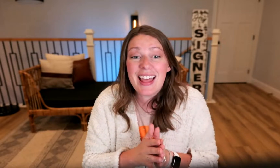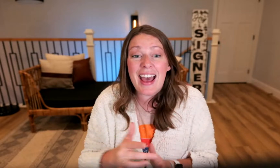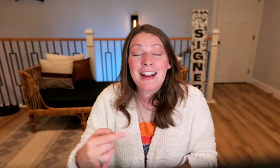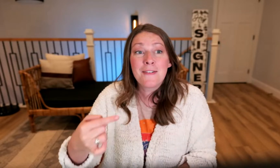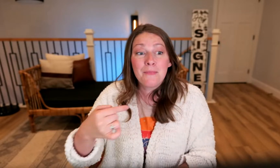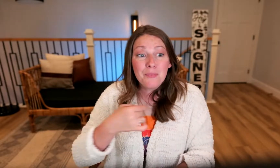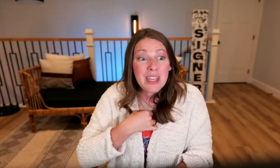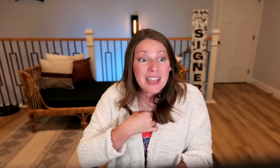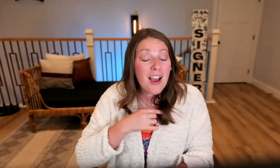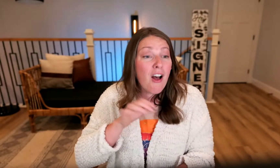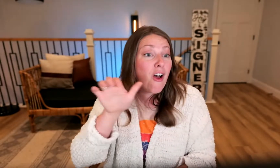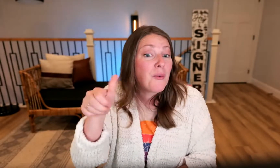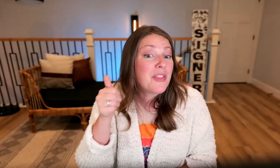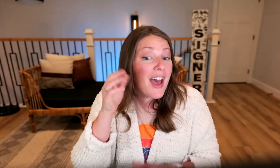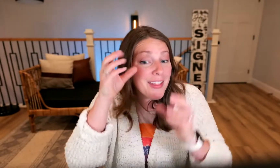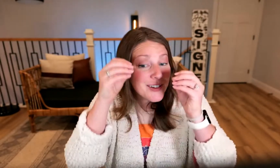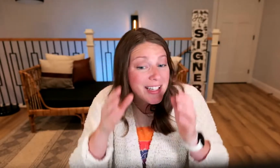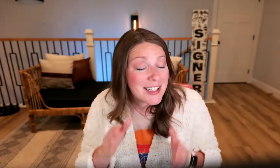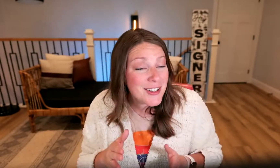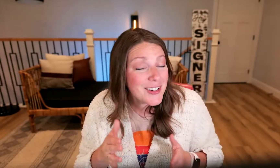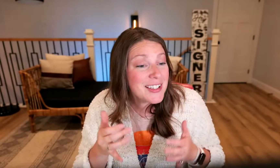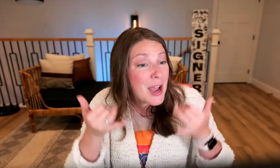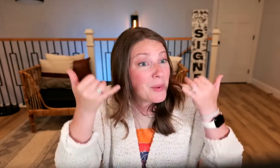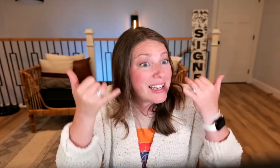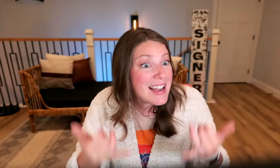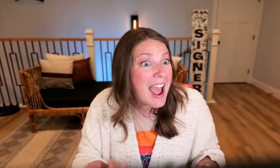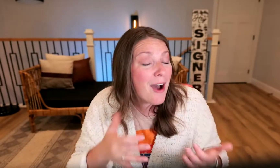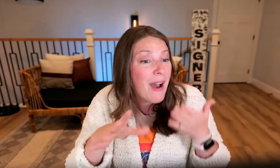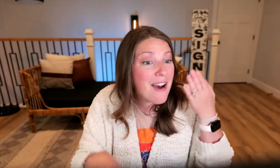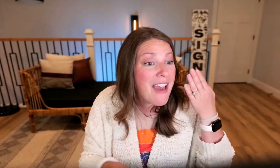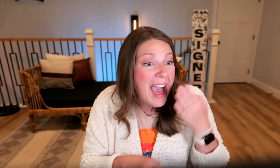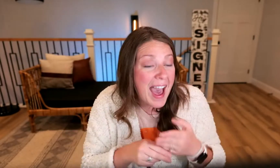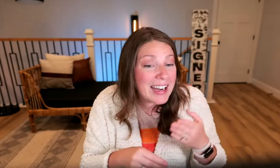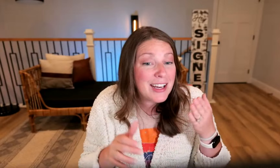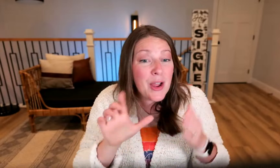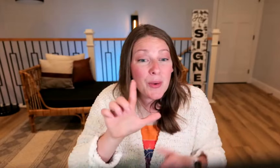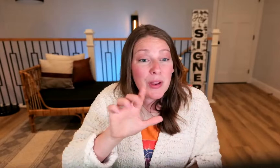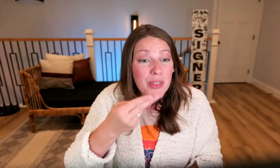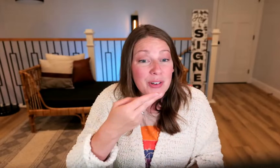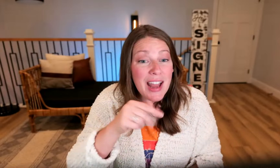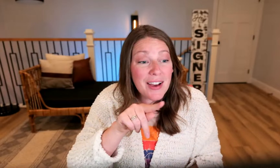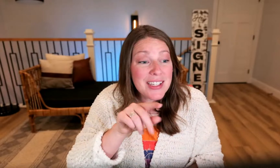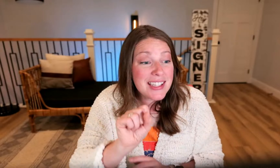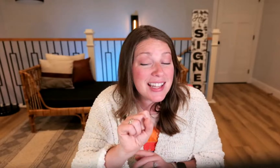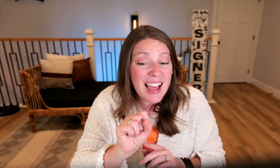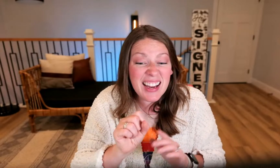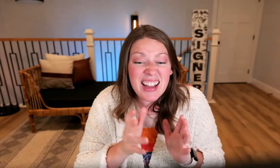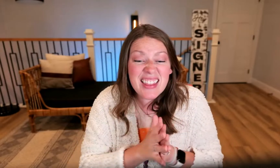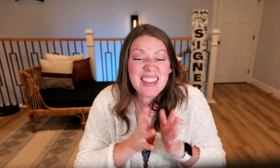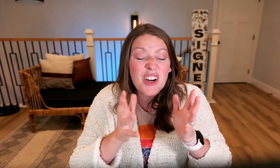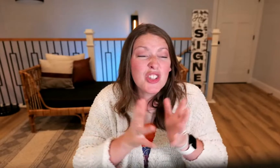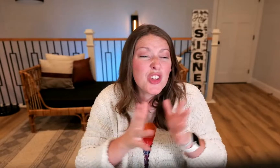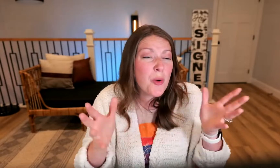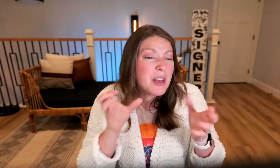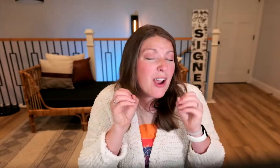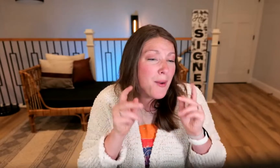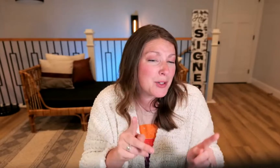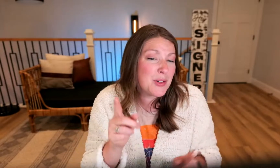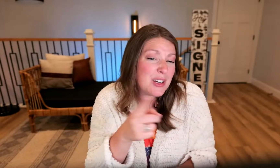that me, along with the other teachers that we now have added with Learn How to Sign, that there are so many opportunities